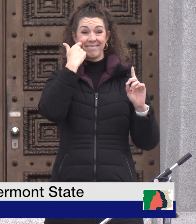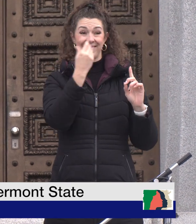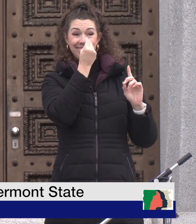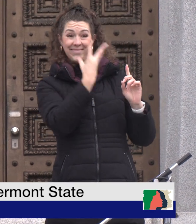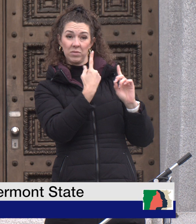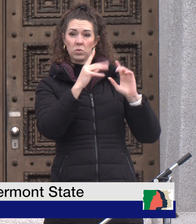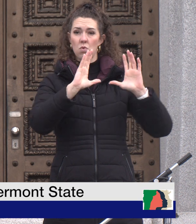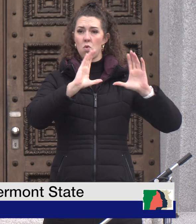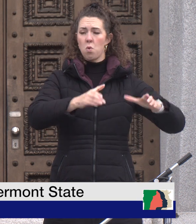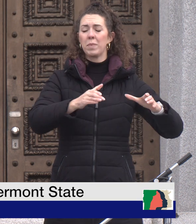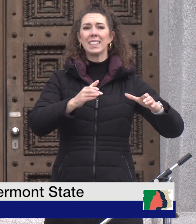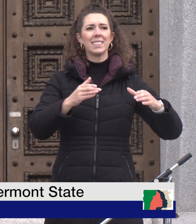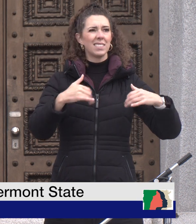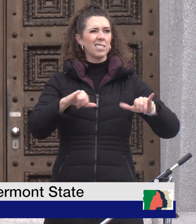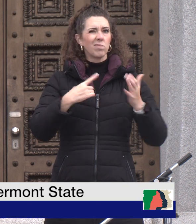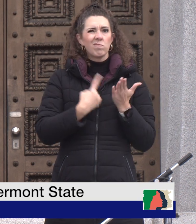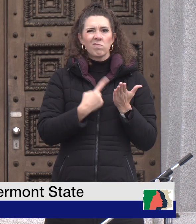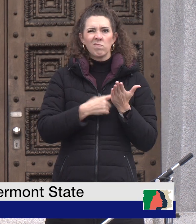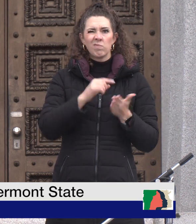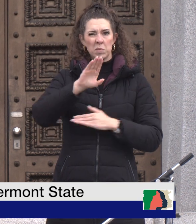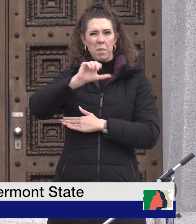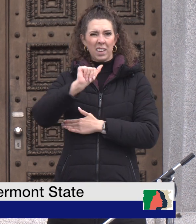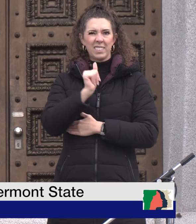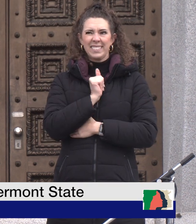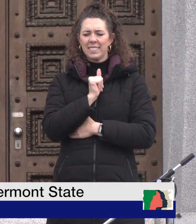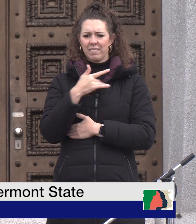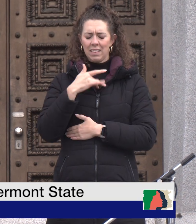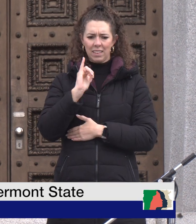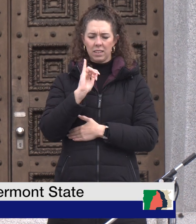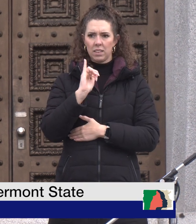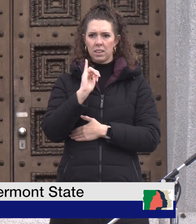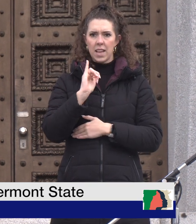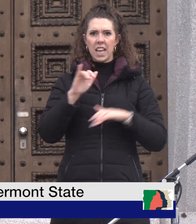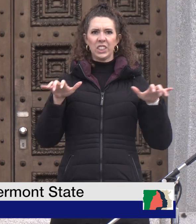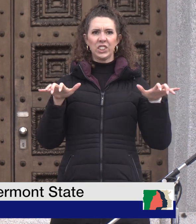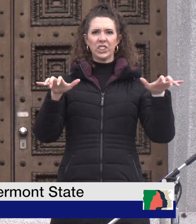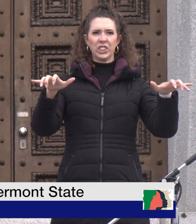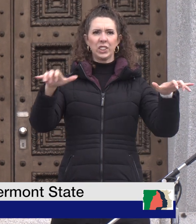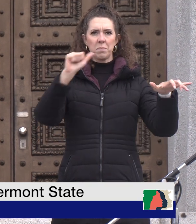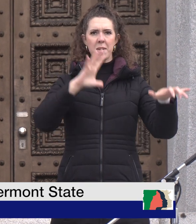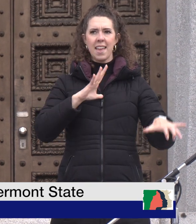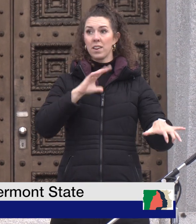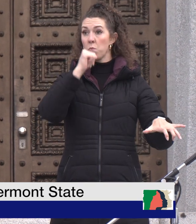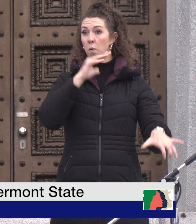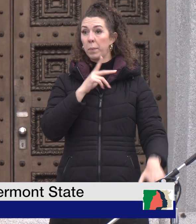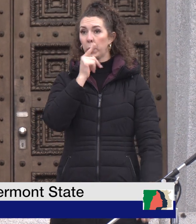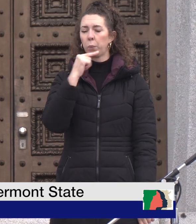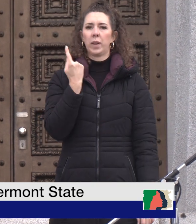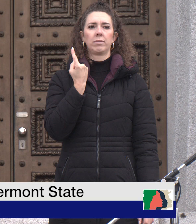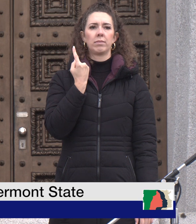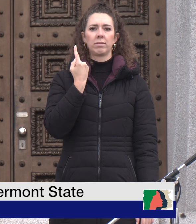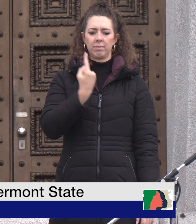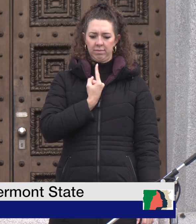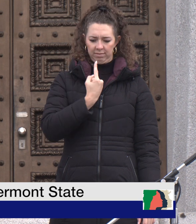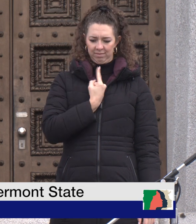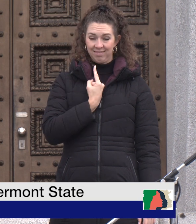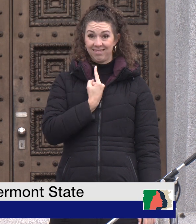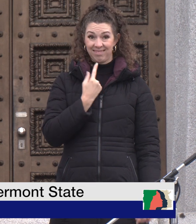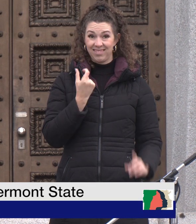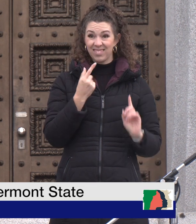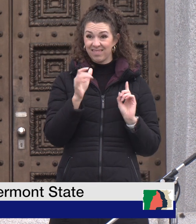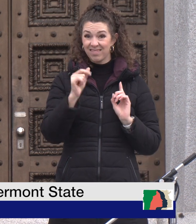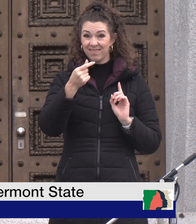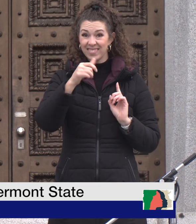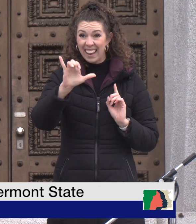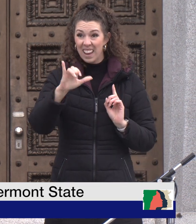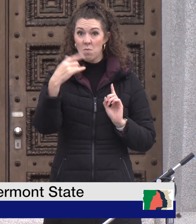she still finds herself sometimes to be the only woman in the room, let alone the only openly gay woman. But